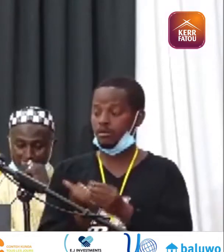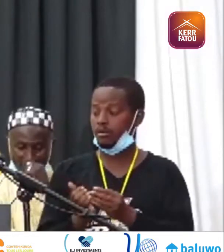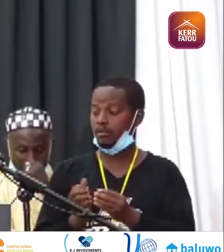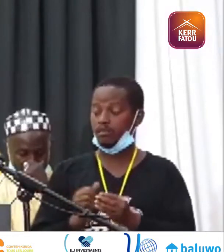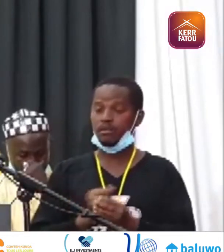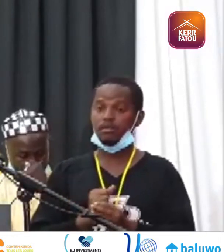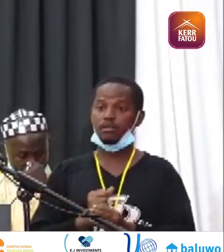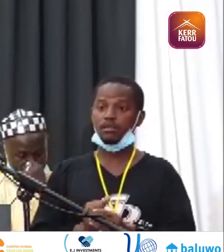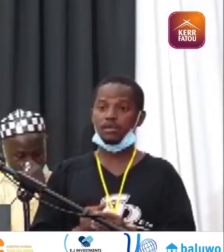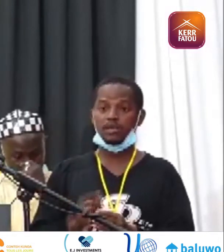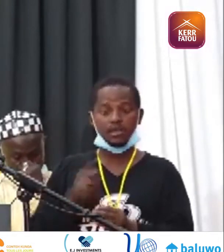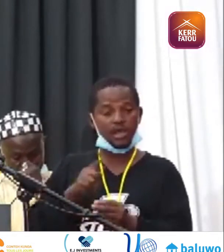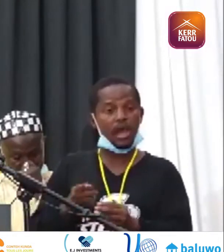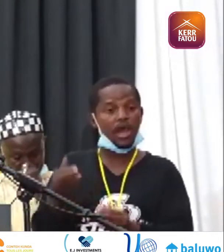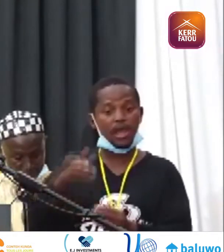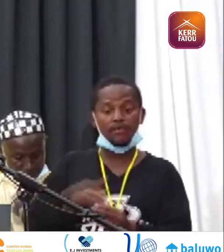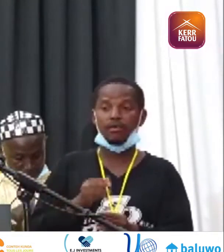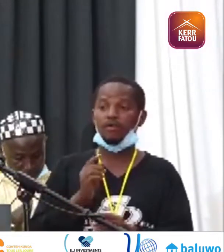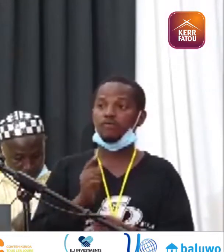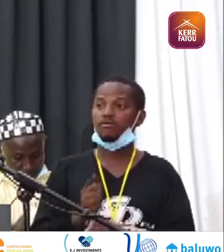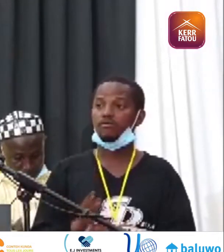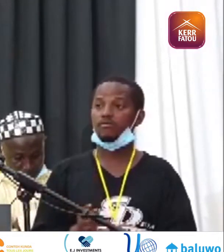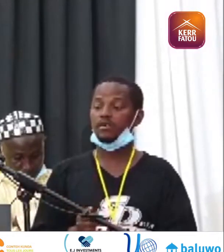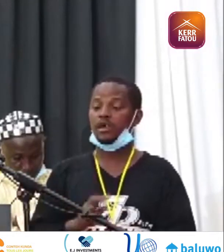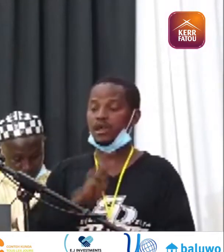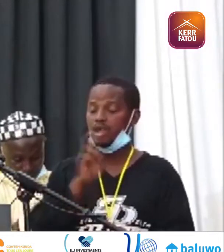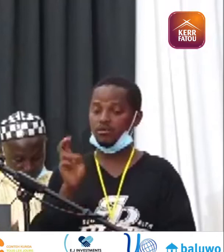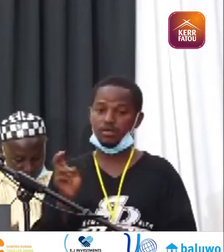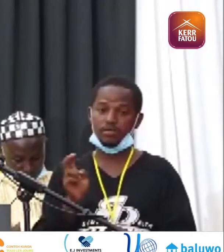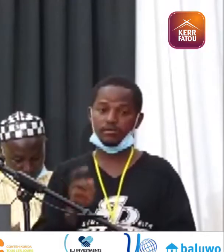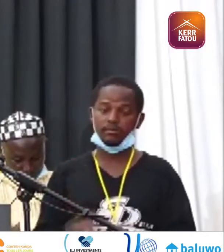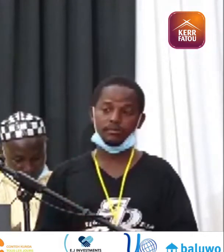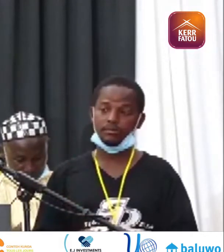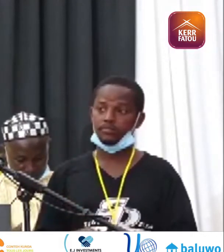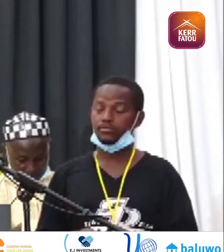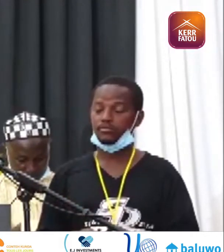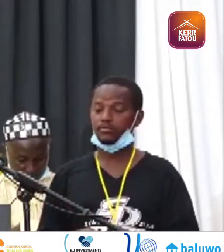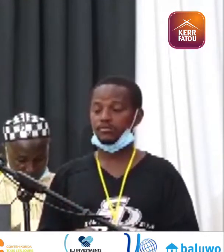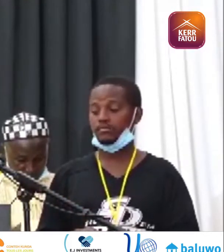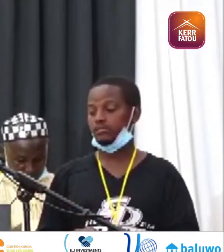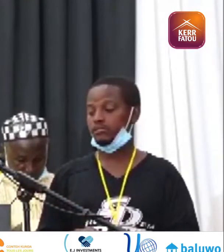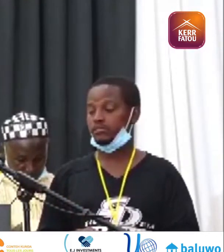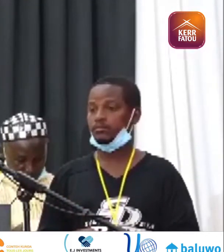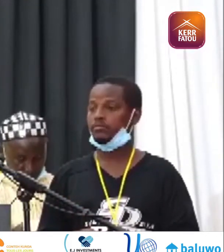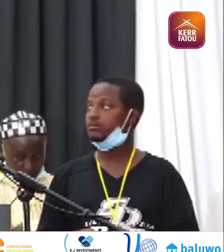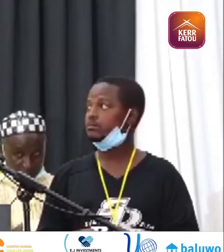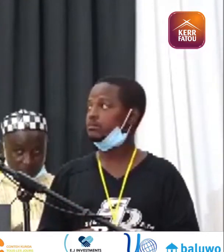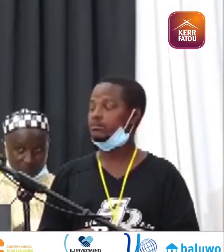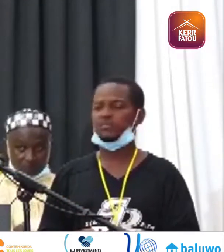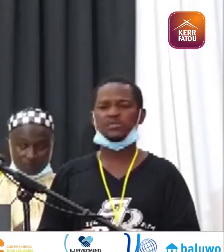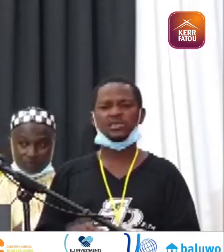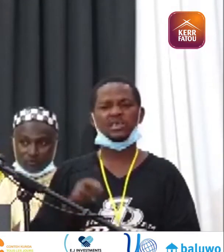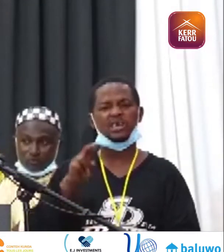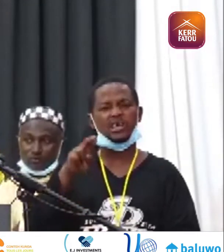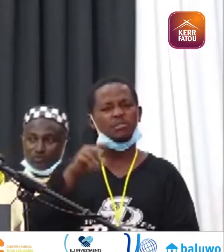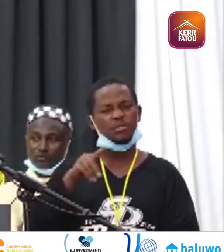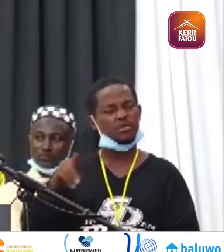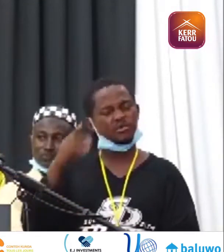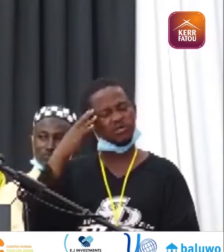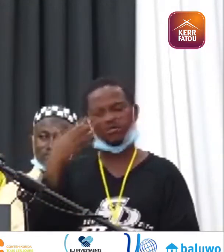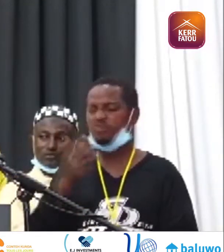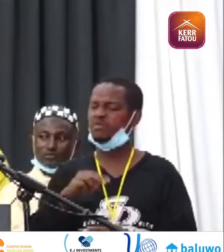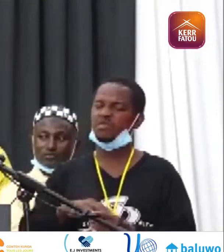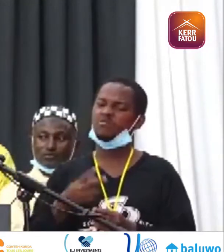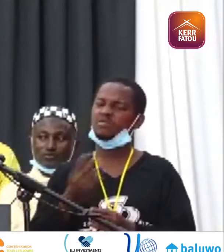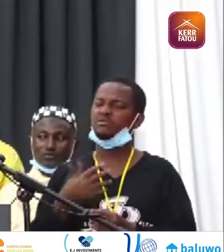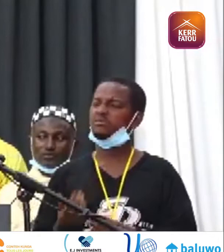Barrow regime since the arrival of a national, and is the NPP, I don't know even what that represents.